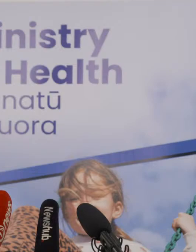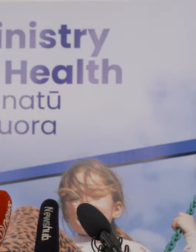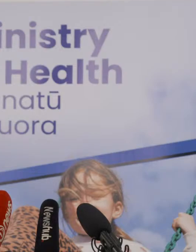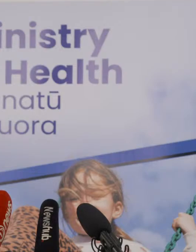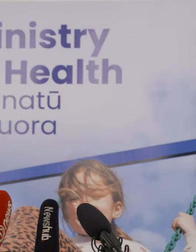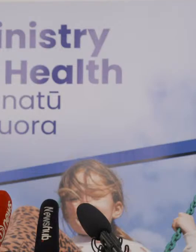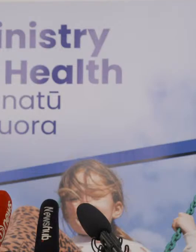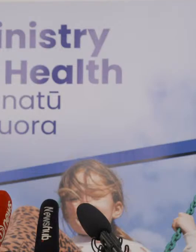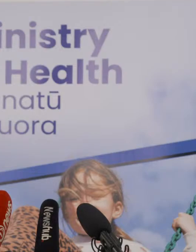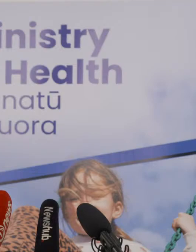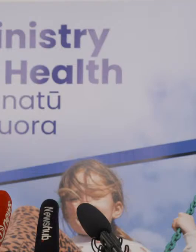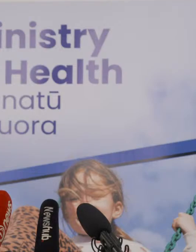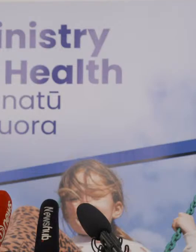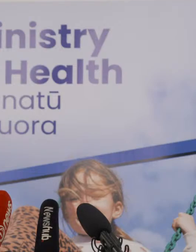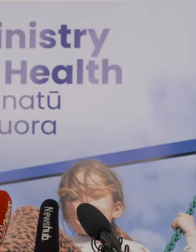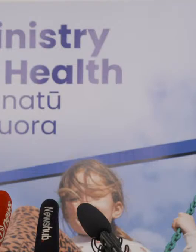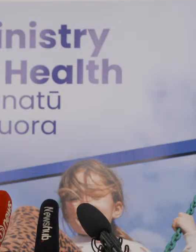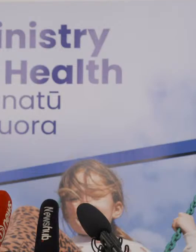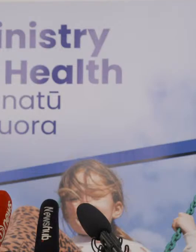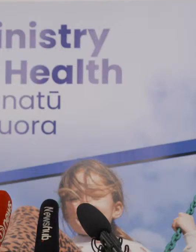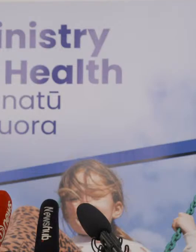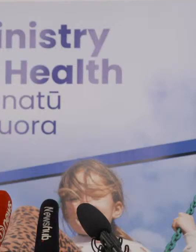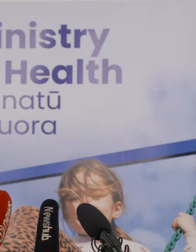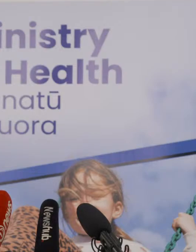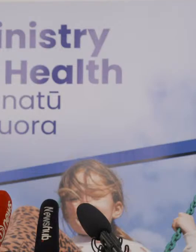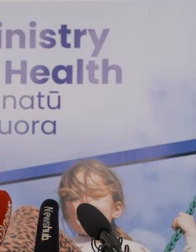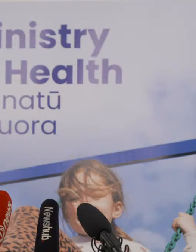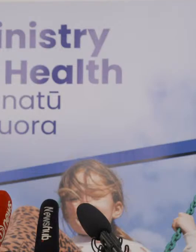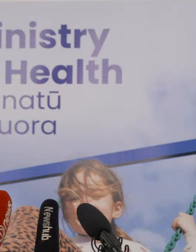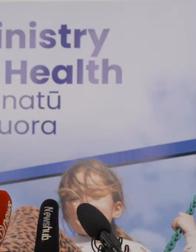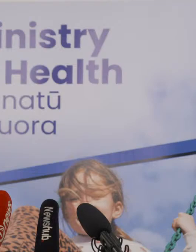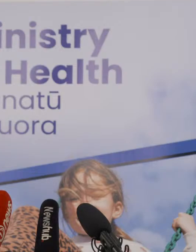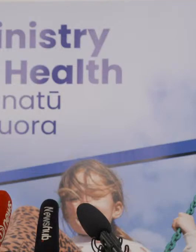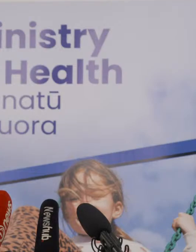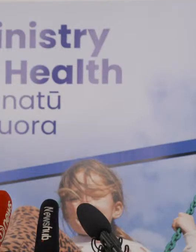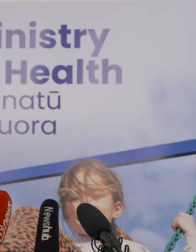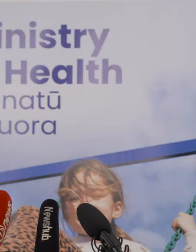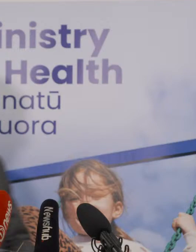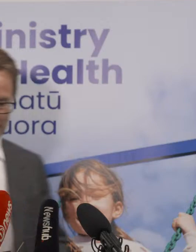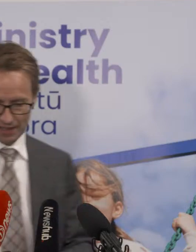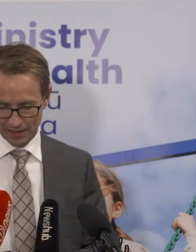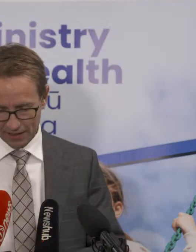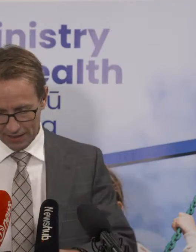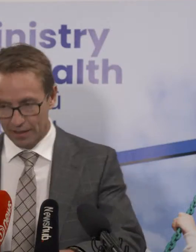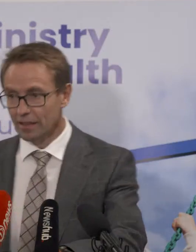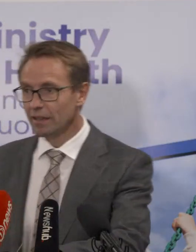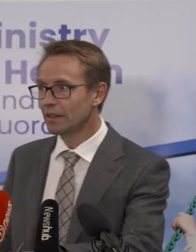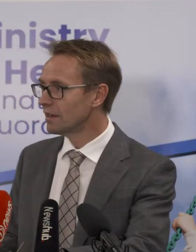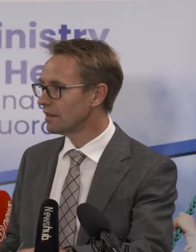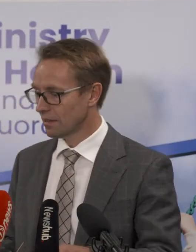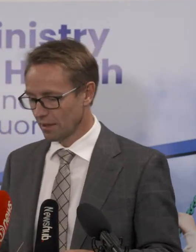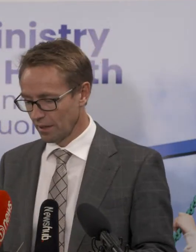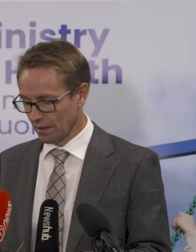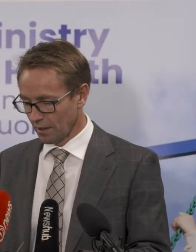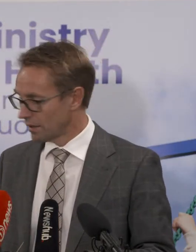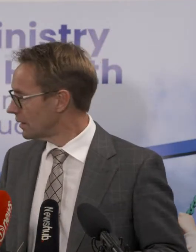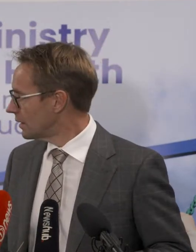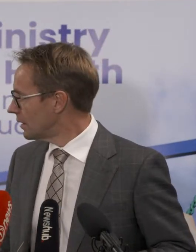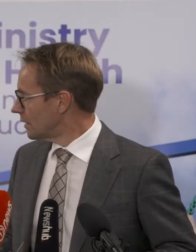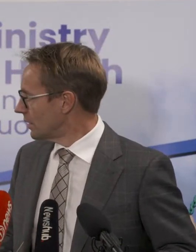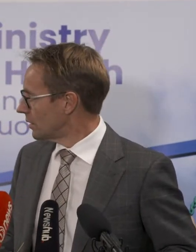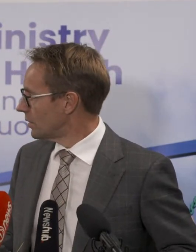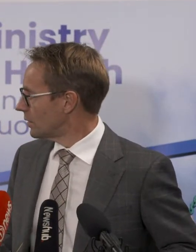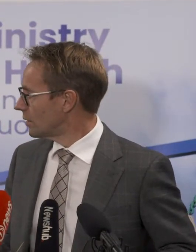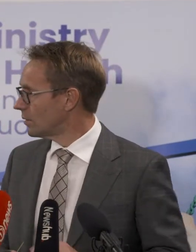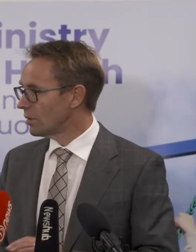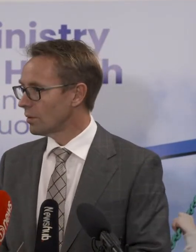soon live as it gets underway. The government is matching dollar for dollar the cost to industry of replacing coal-fired boilers.